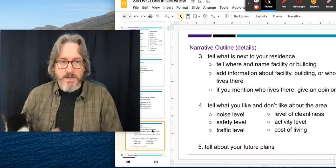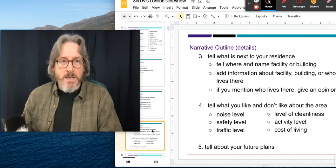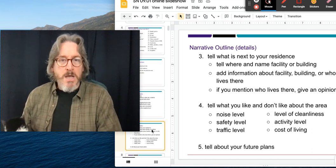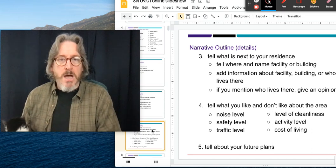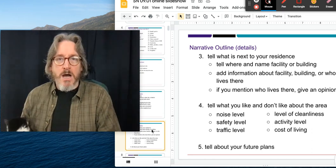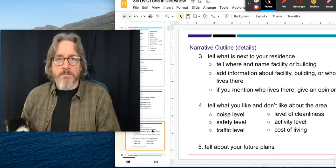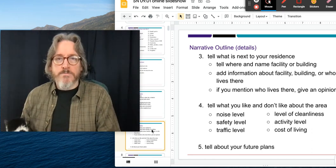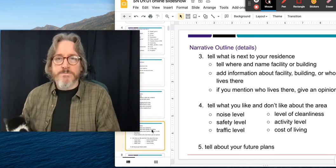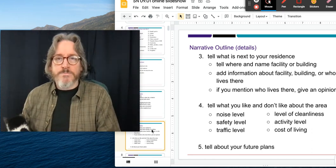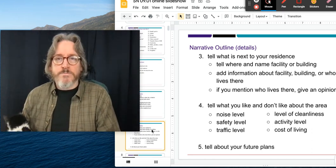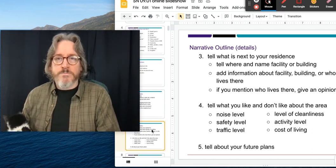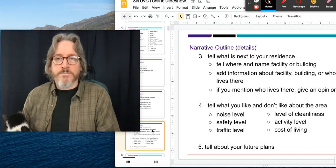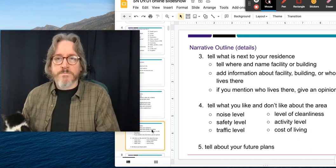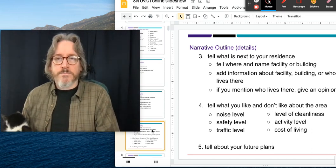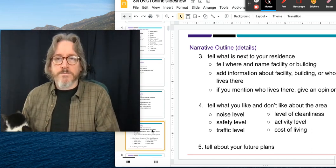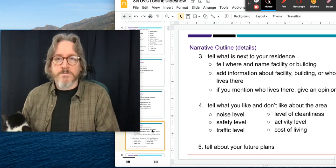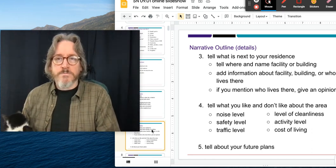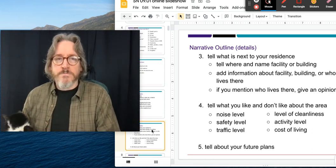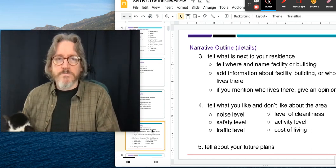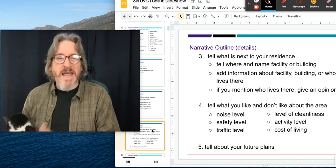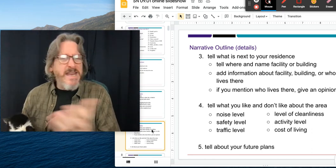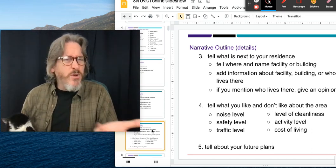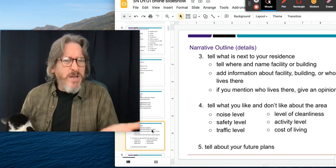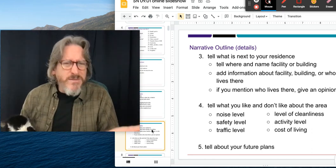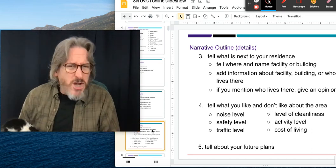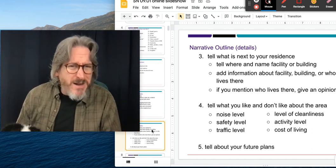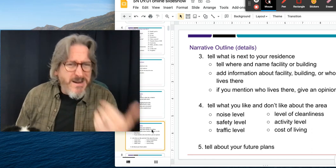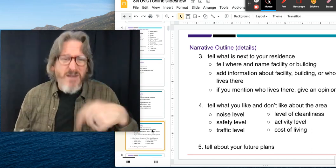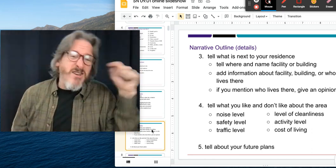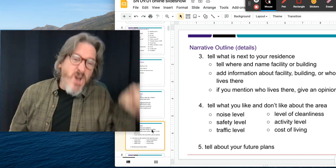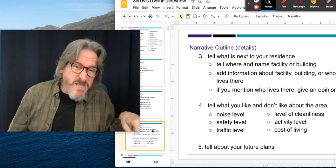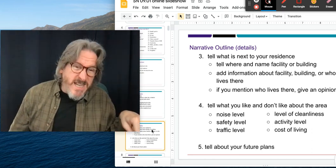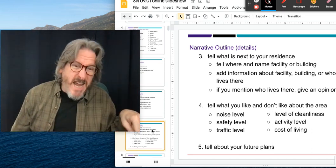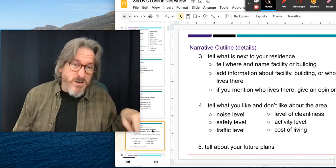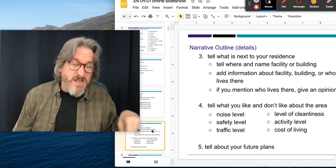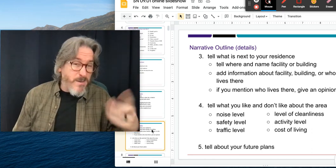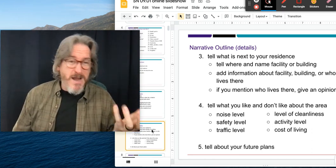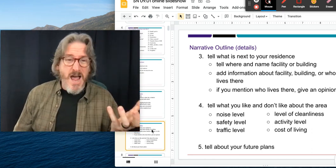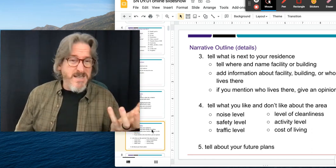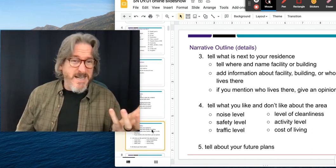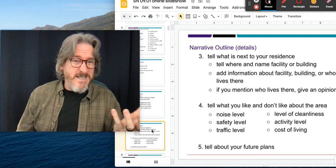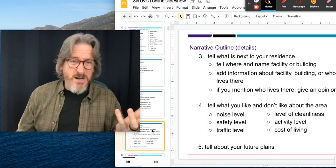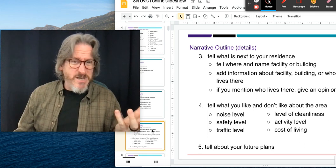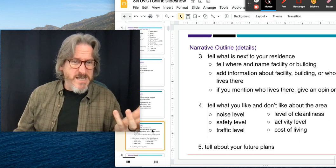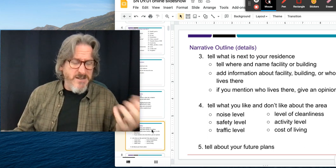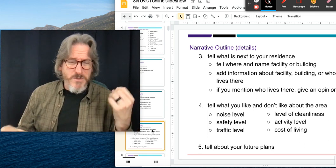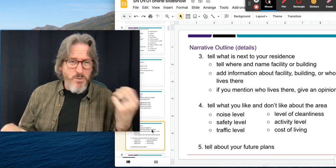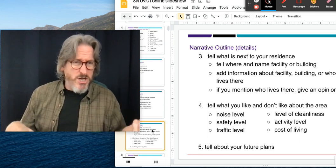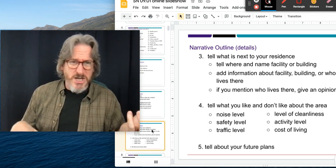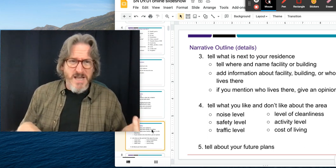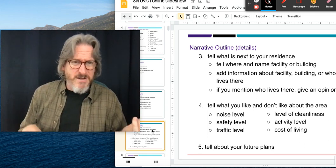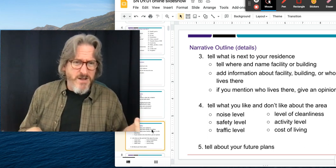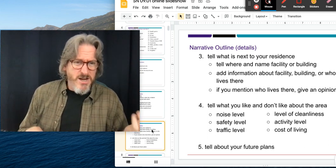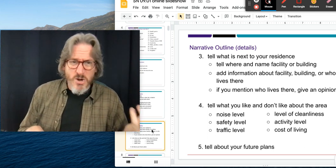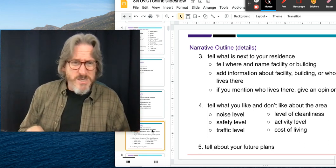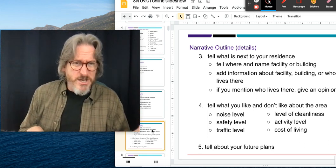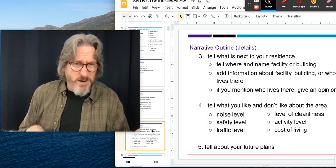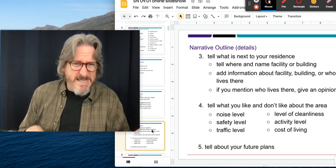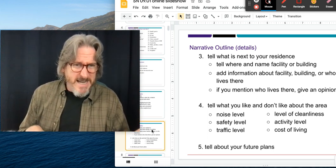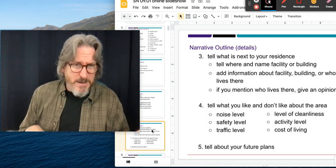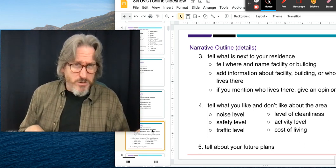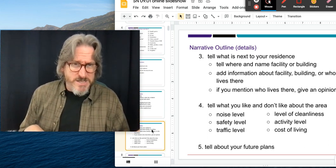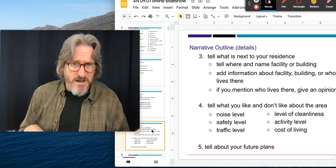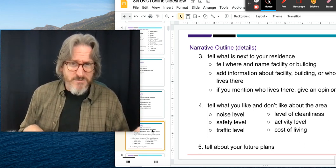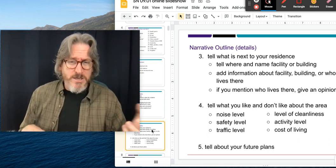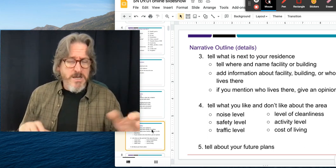buddy. And you can even talk about nosy neighbors. On TikTok recently, I've been watching a lot of nosy,